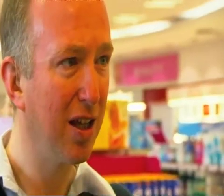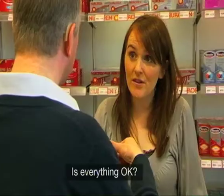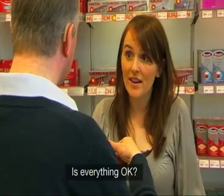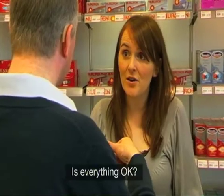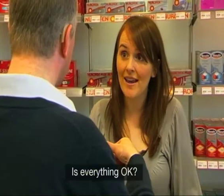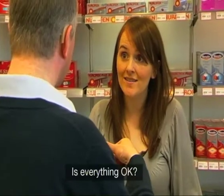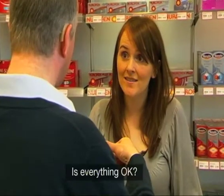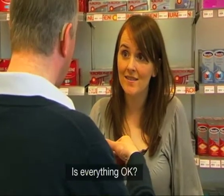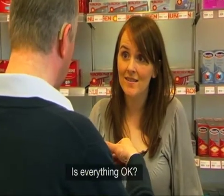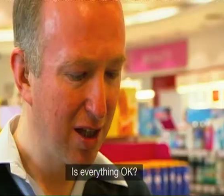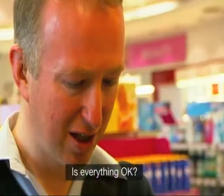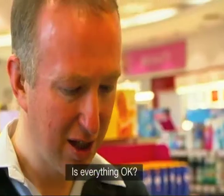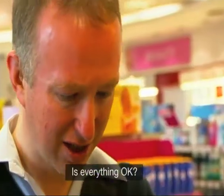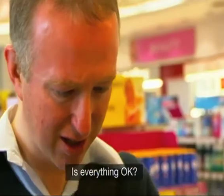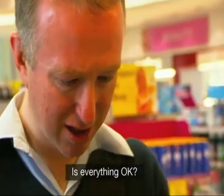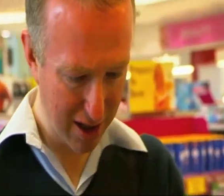Is everything okay?